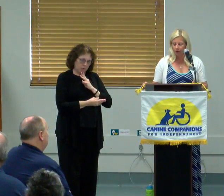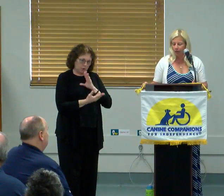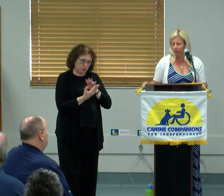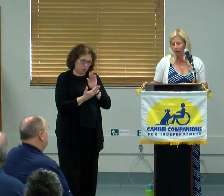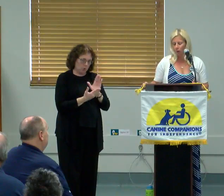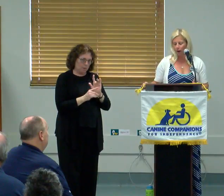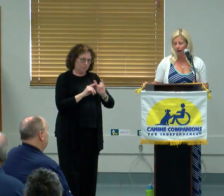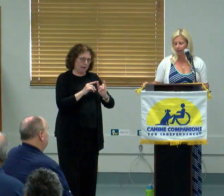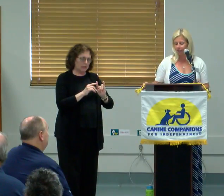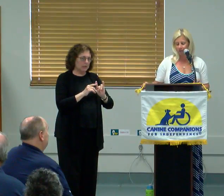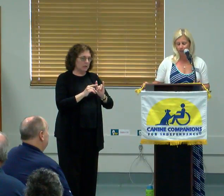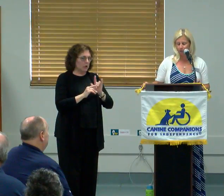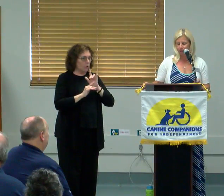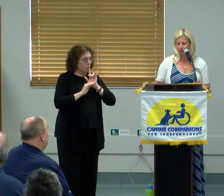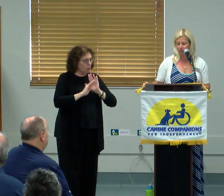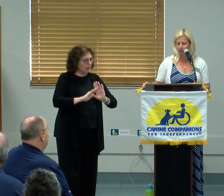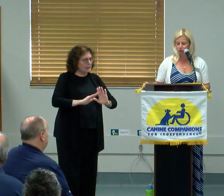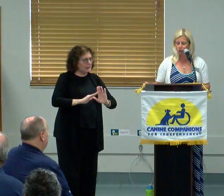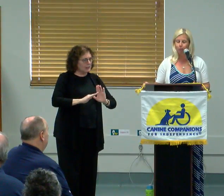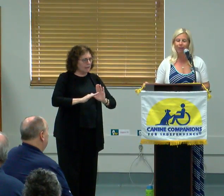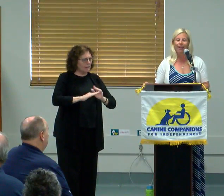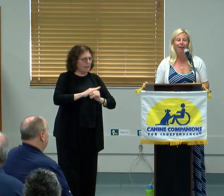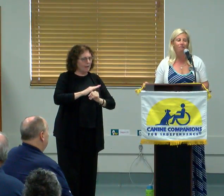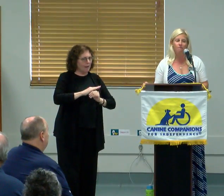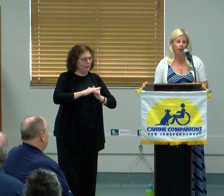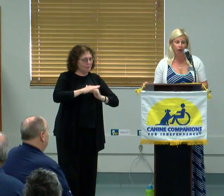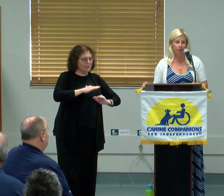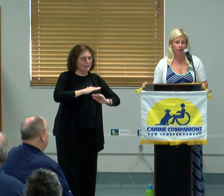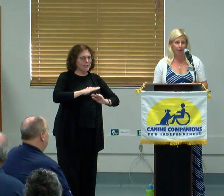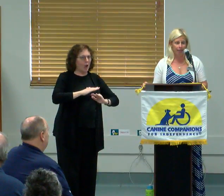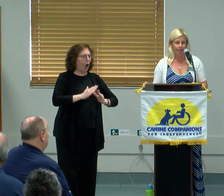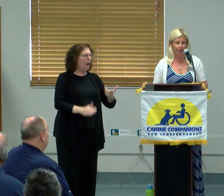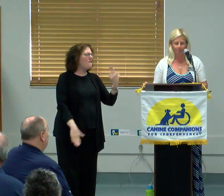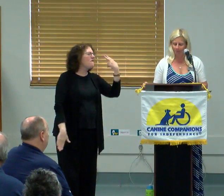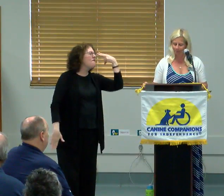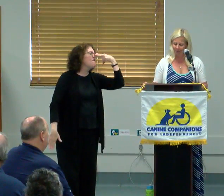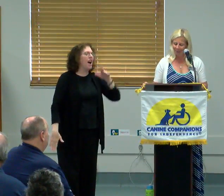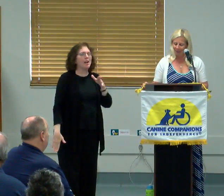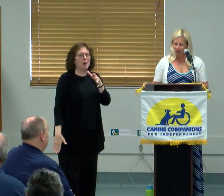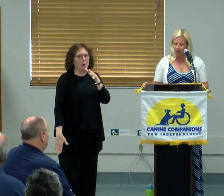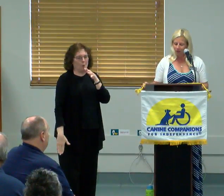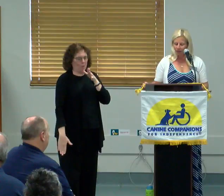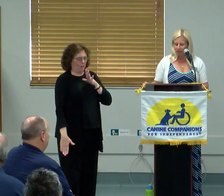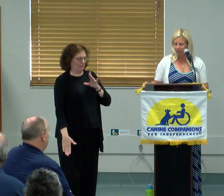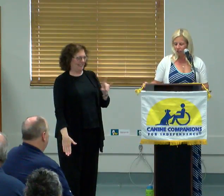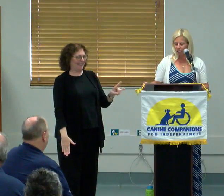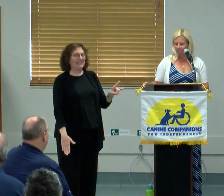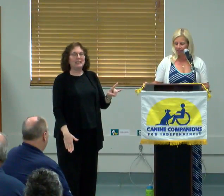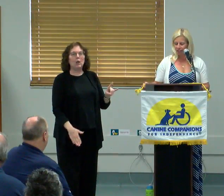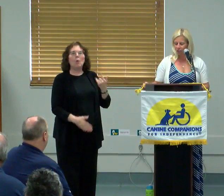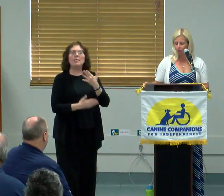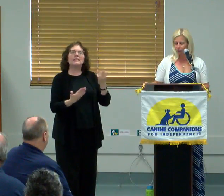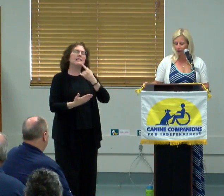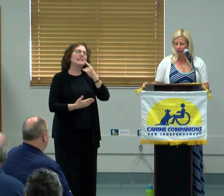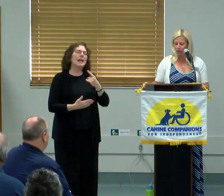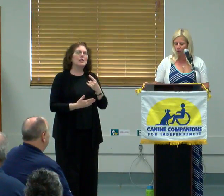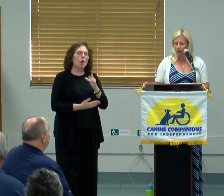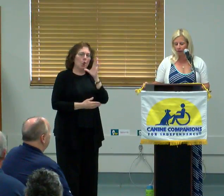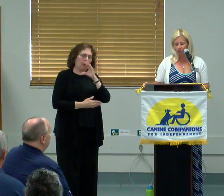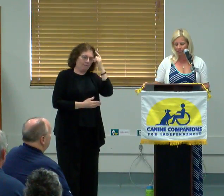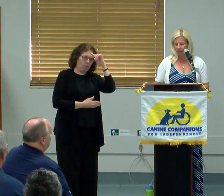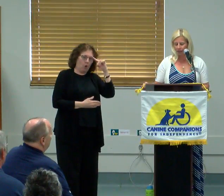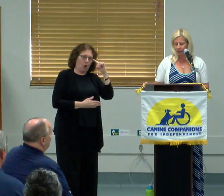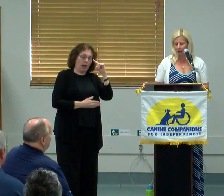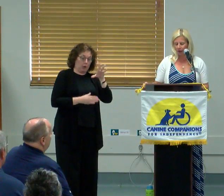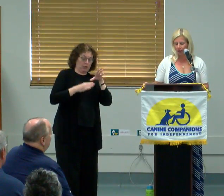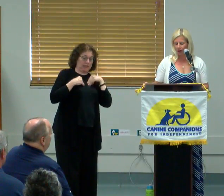but underneath that quiet exterior lies a charming and very funny lady. One of the things she said that she was looking for